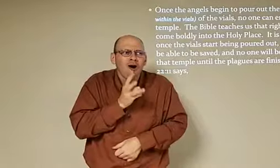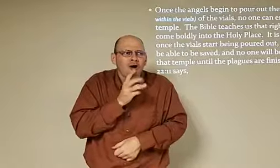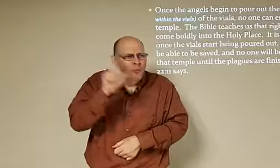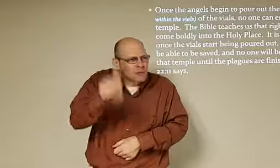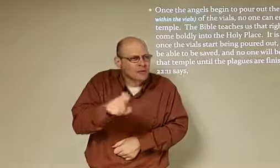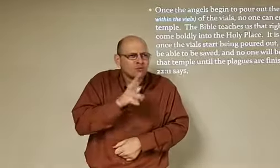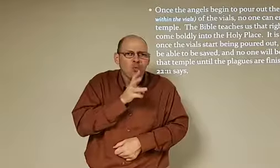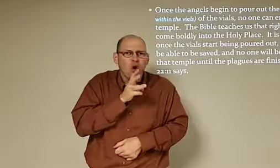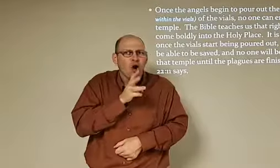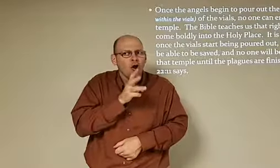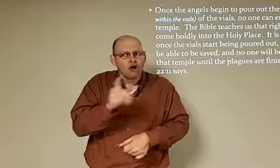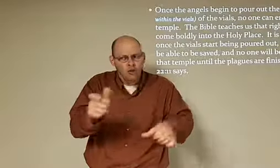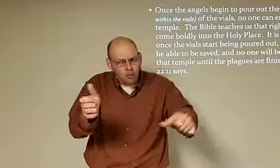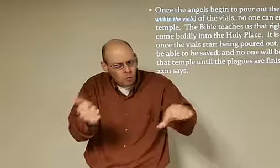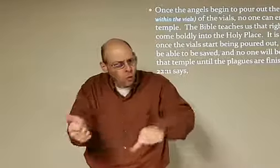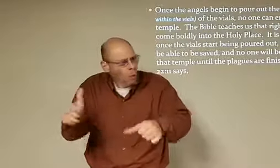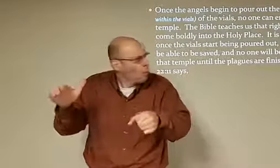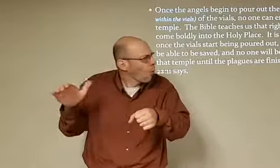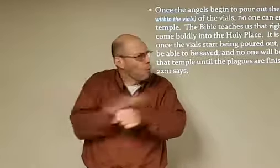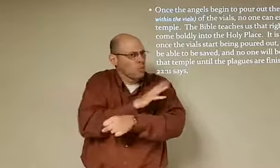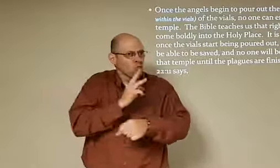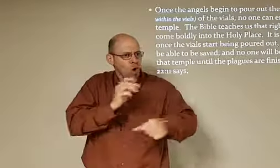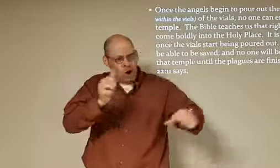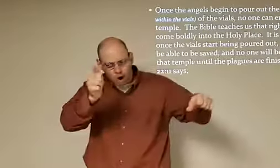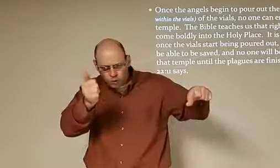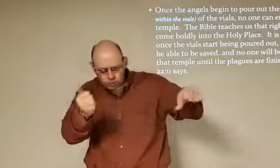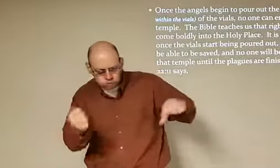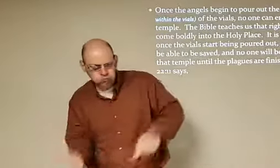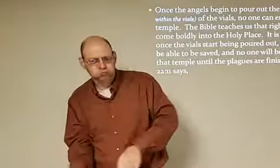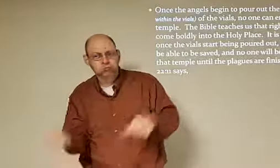in water, immersion in water, fully immersed